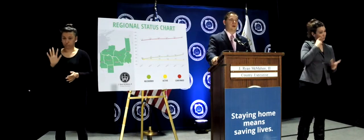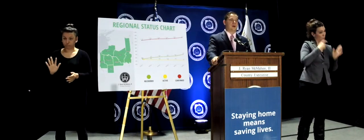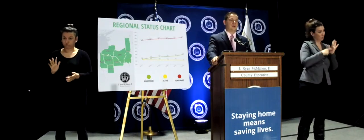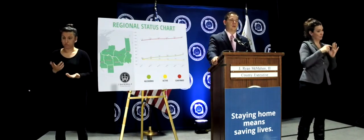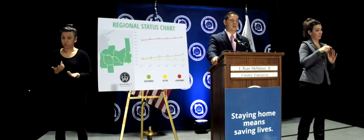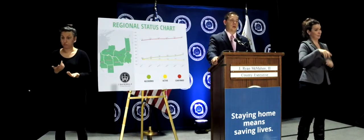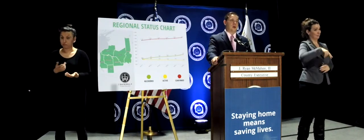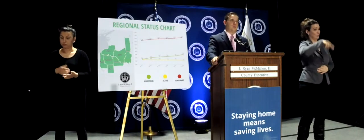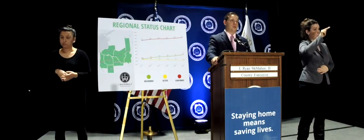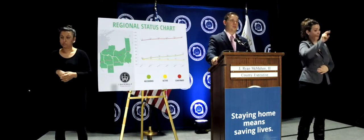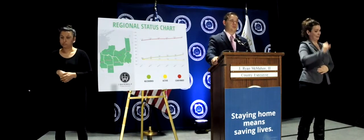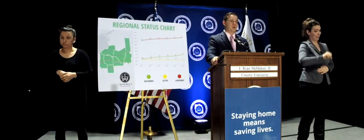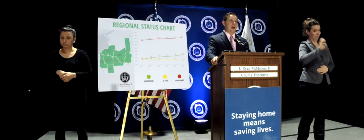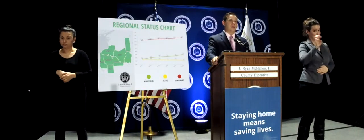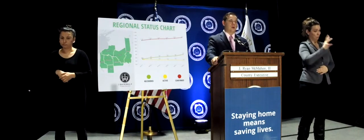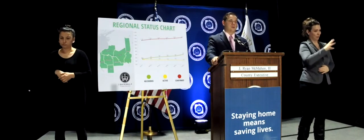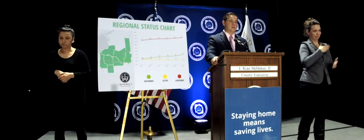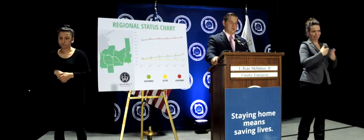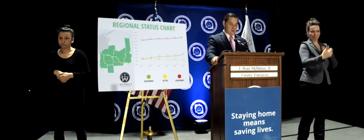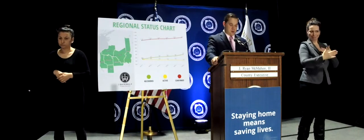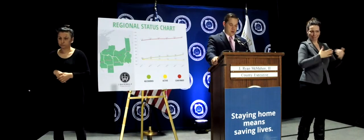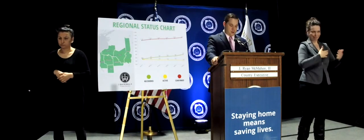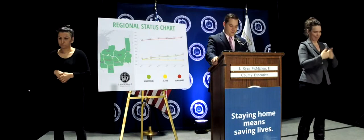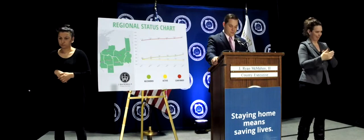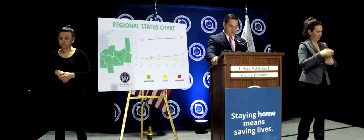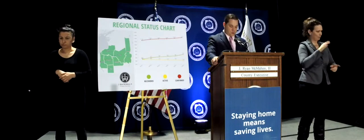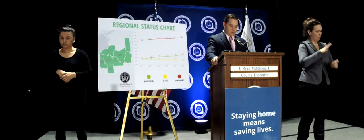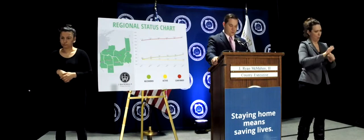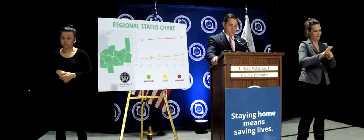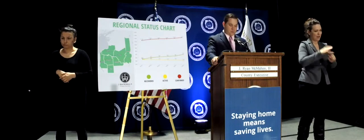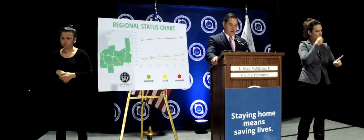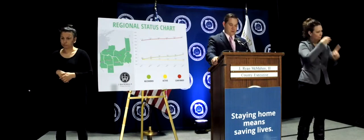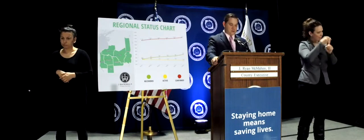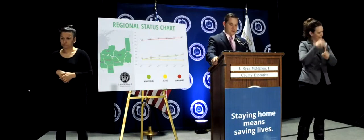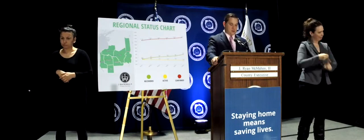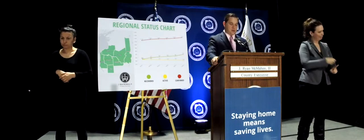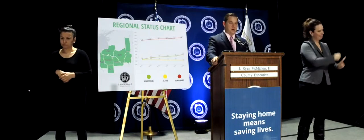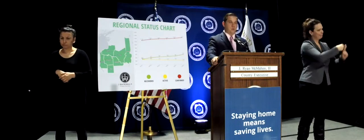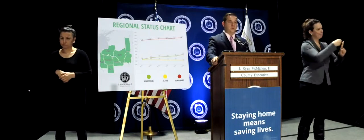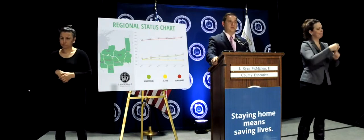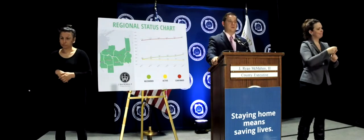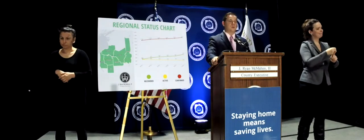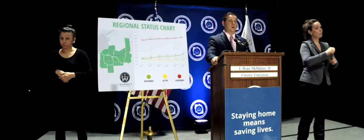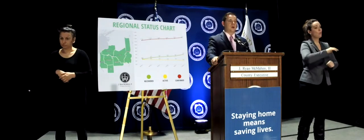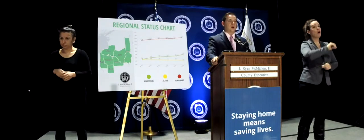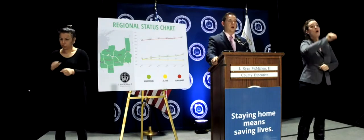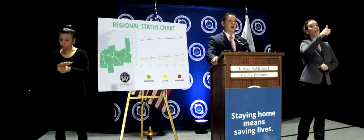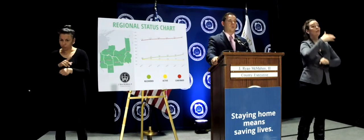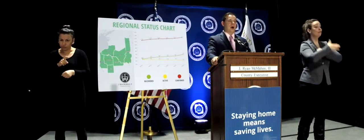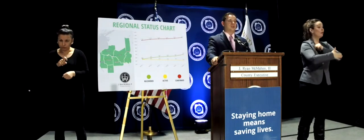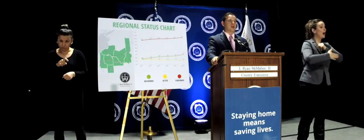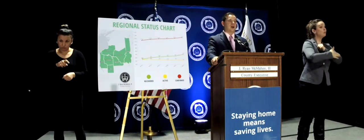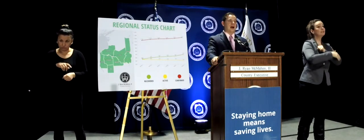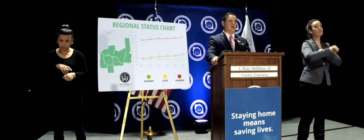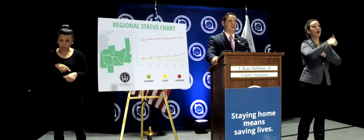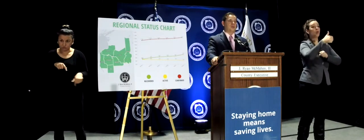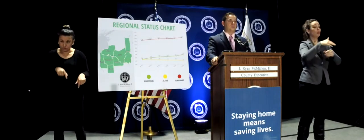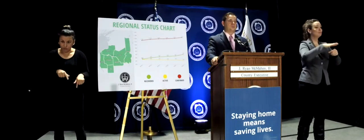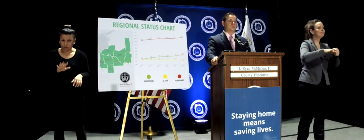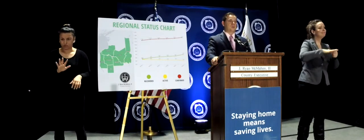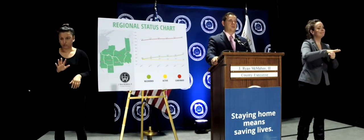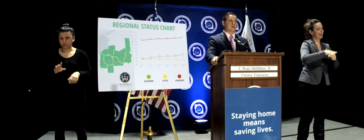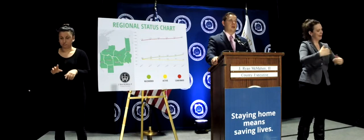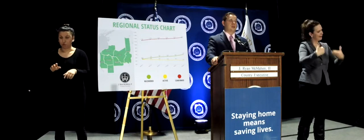to all regions around us. So the virus is still here. We need to watch our